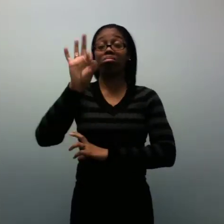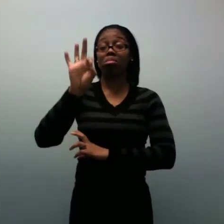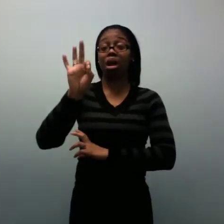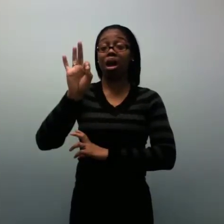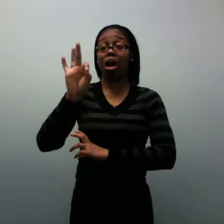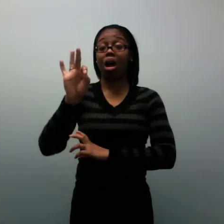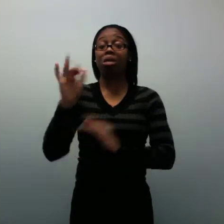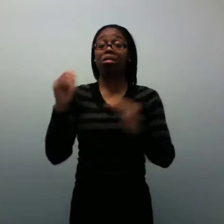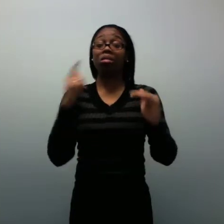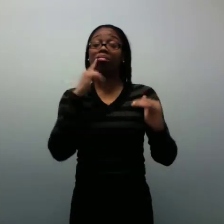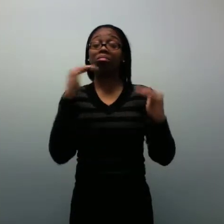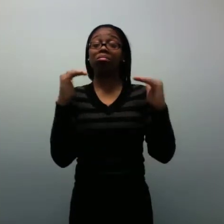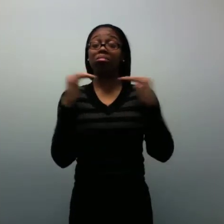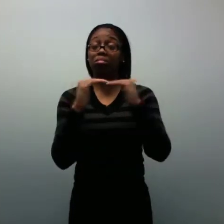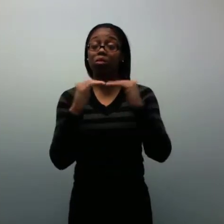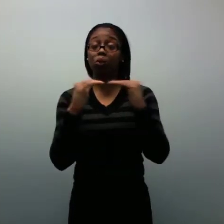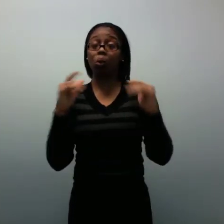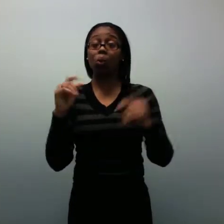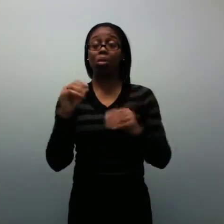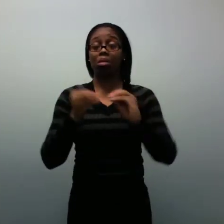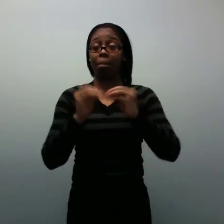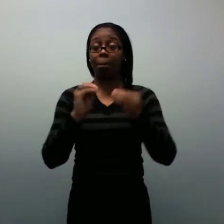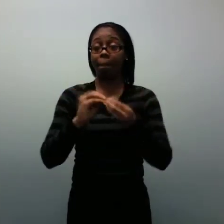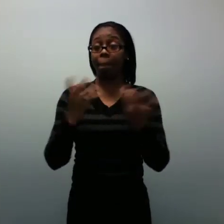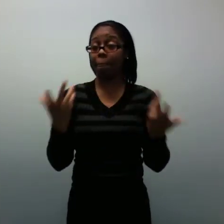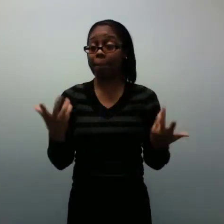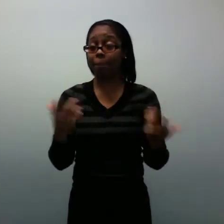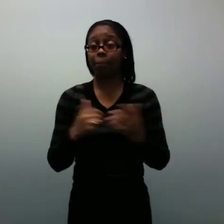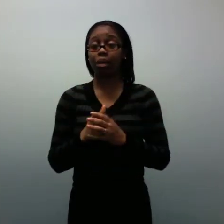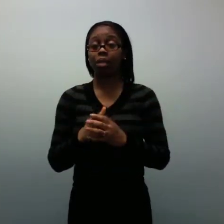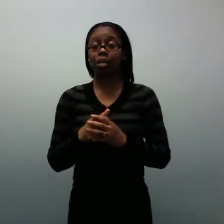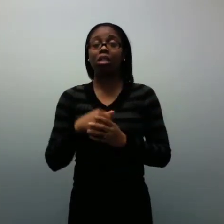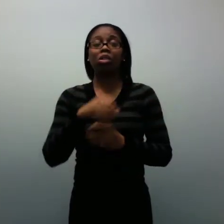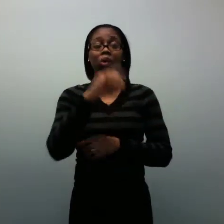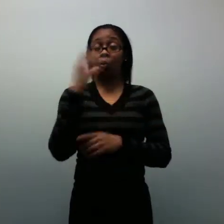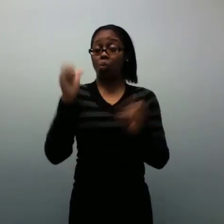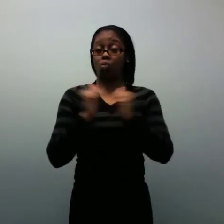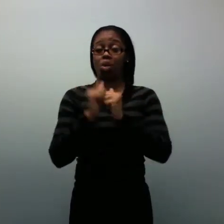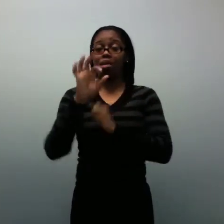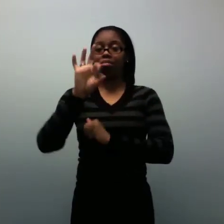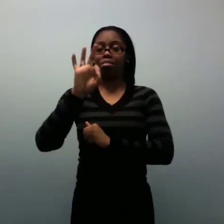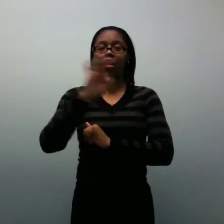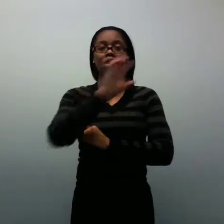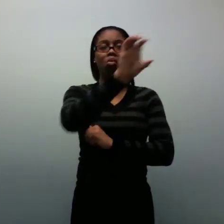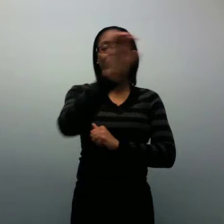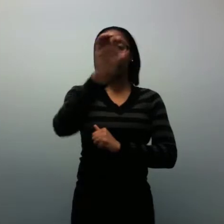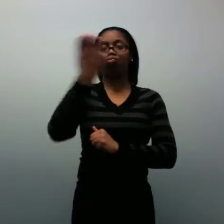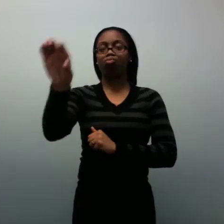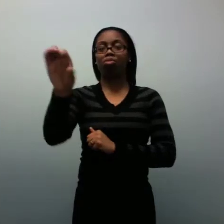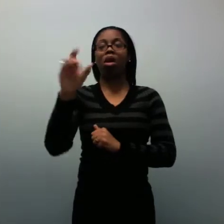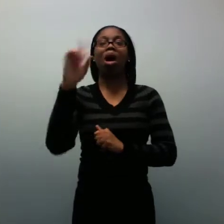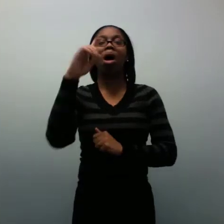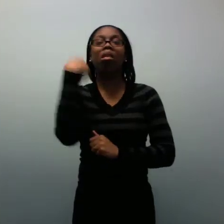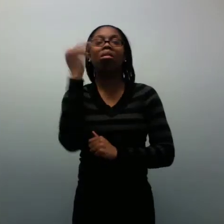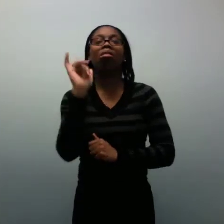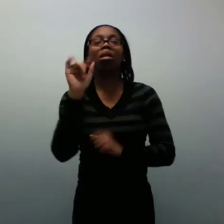to multiply it looks like a square. This will become even more important in future lessons. But right now, let's just recognize that